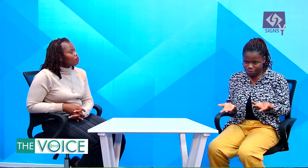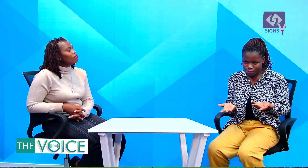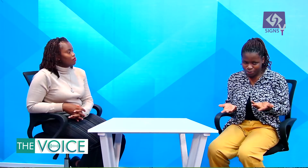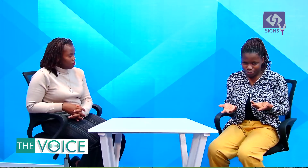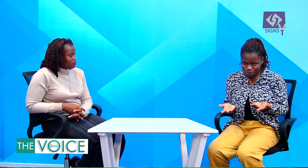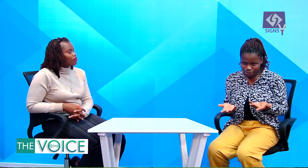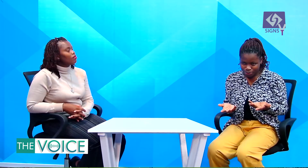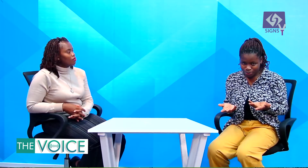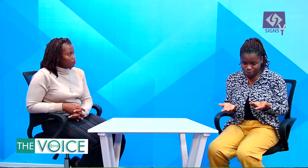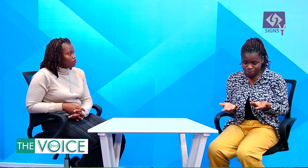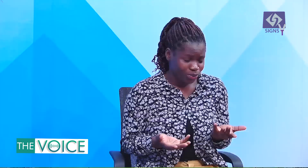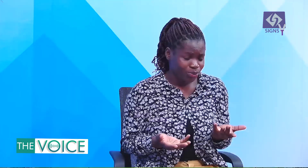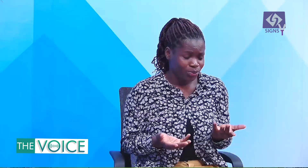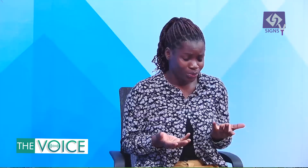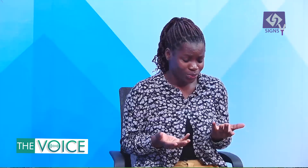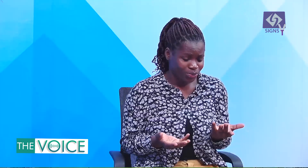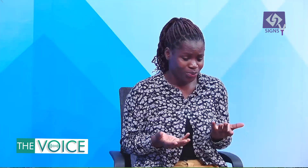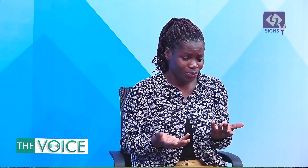So how I became deaf is